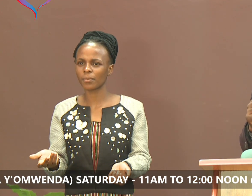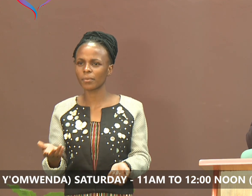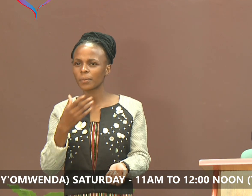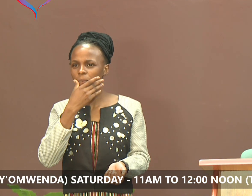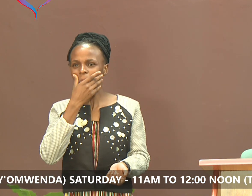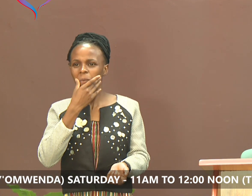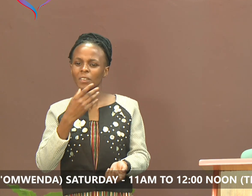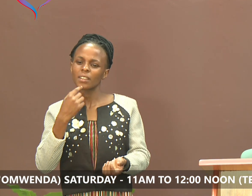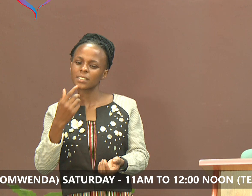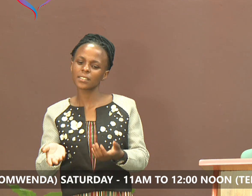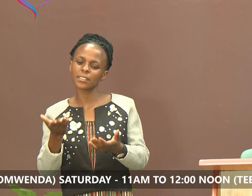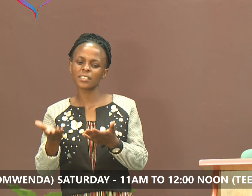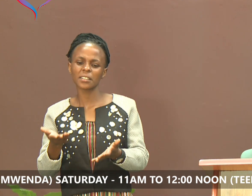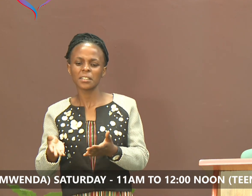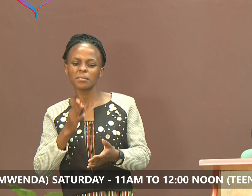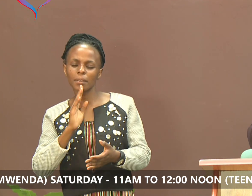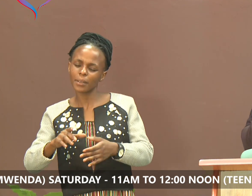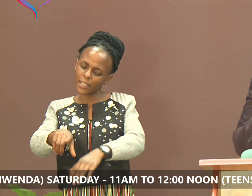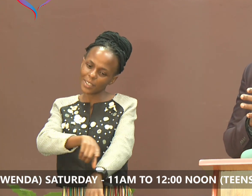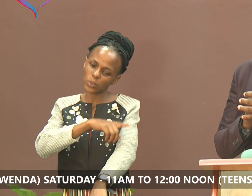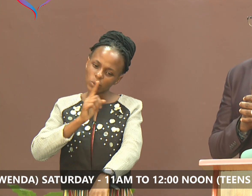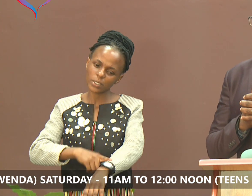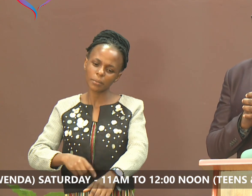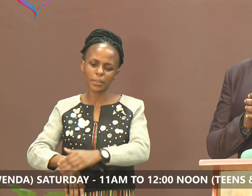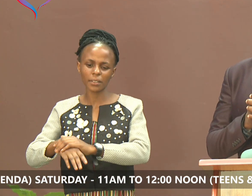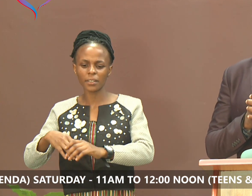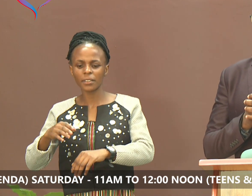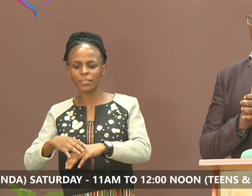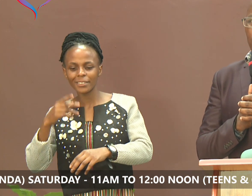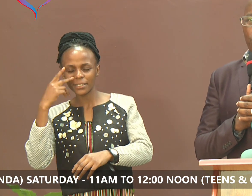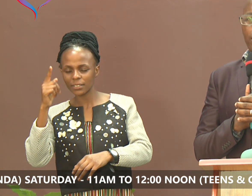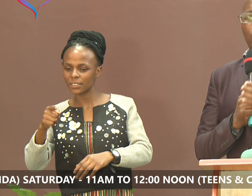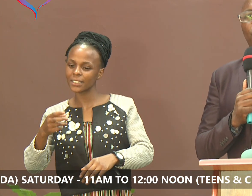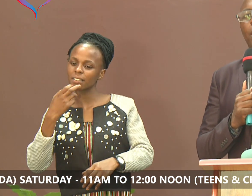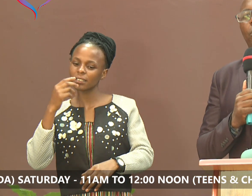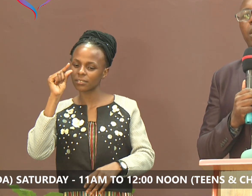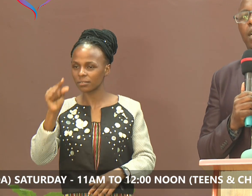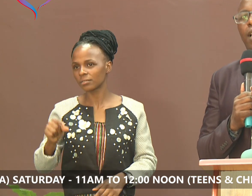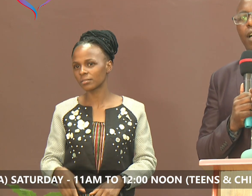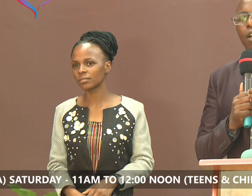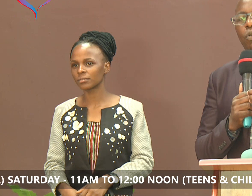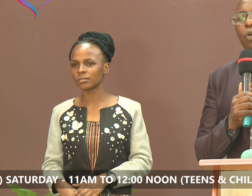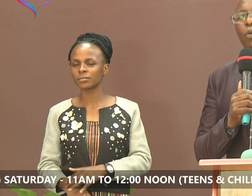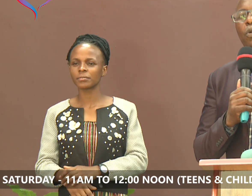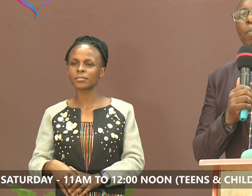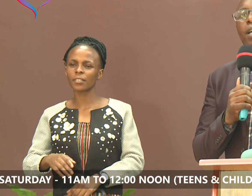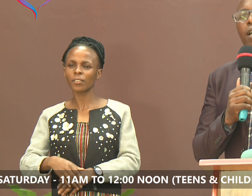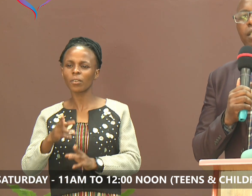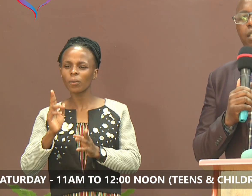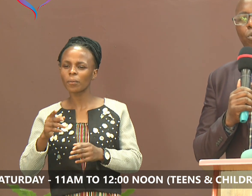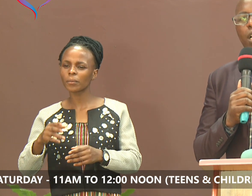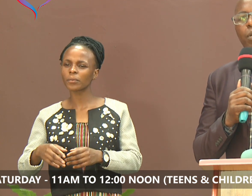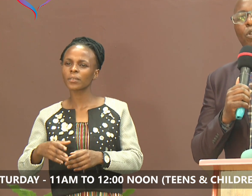kubuze pade sikula banko ne baseka mwao ne baddayo ku mulambo ne banyikala. Kyokka tete tusuubira kunyiikaala ku